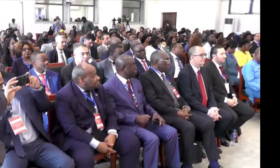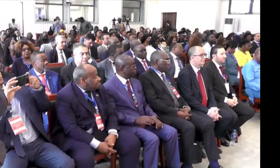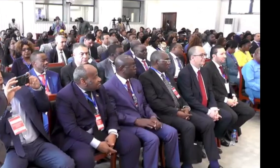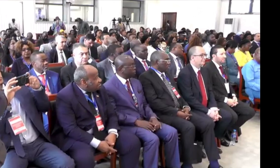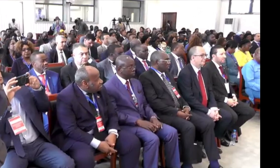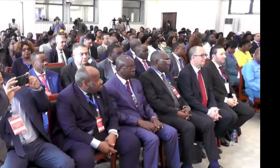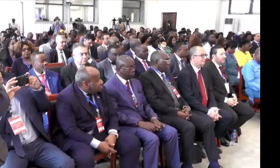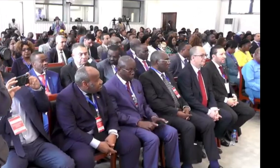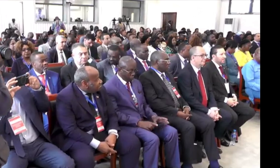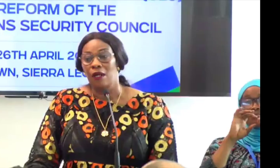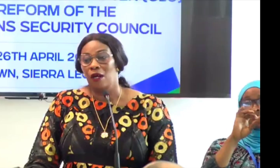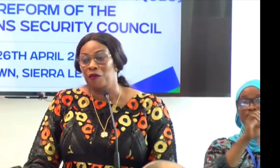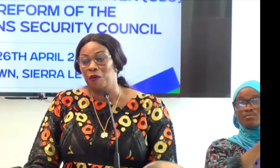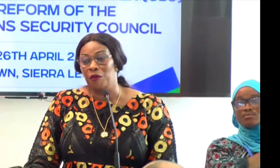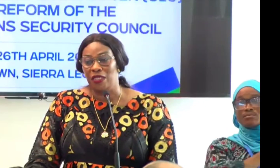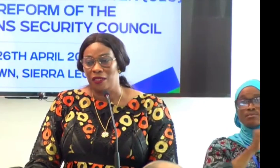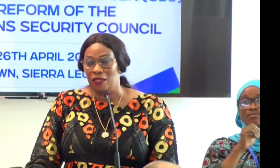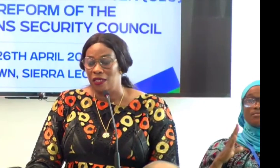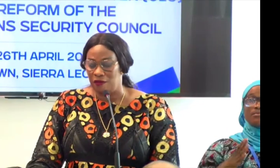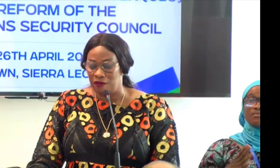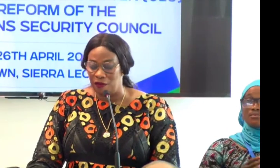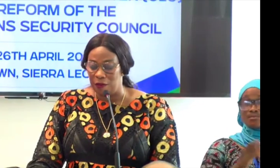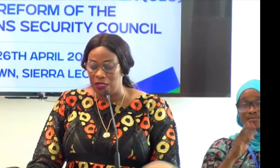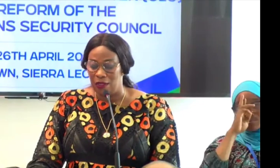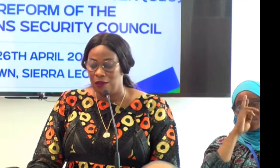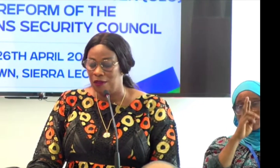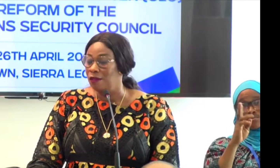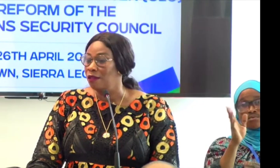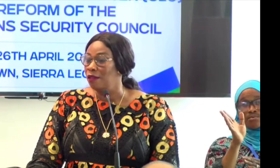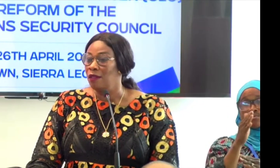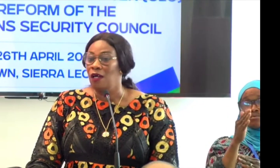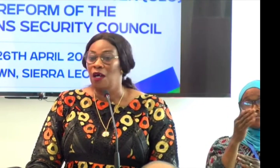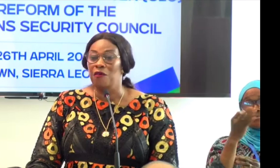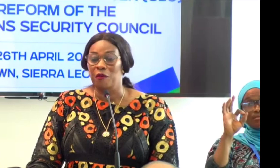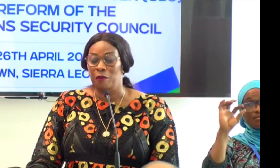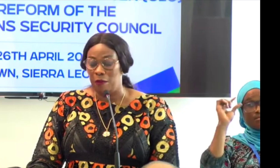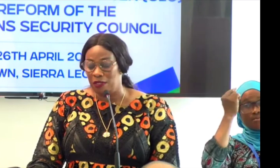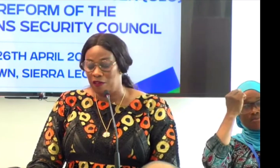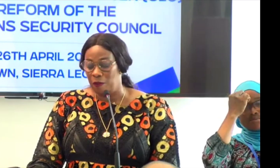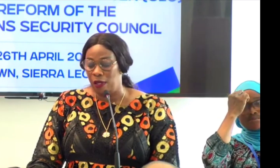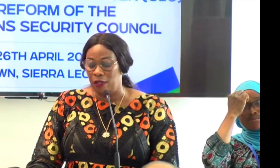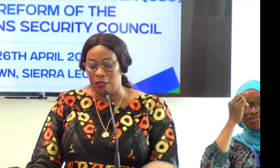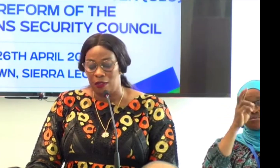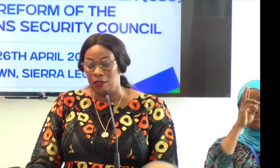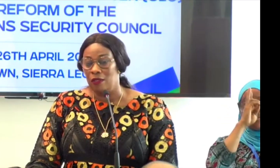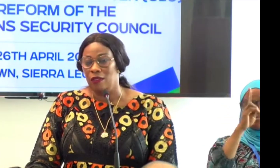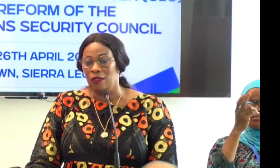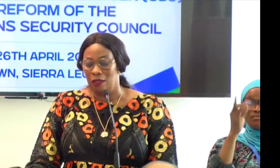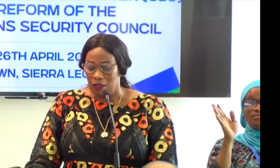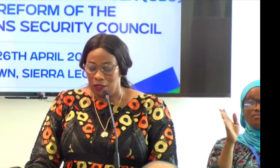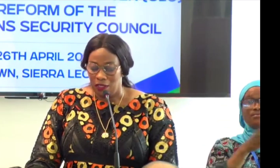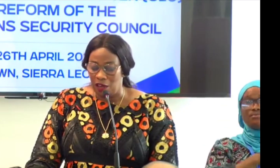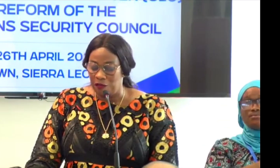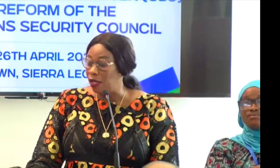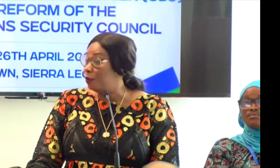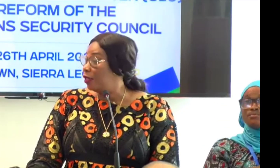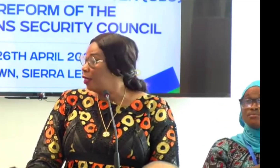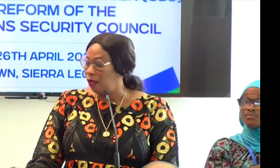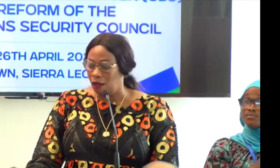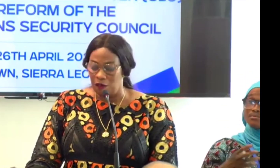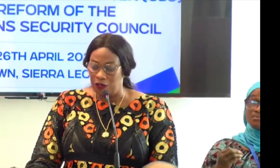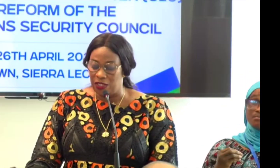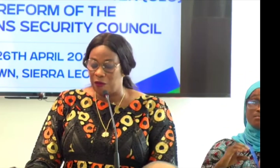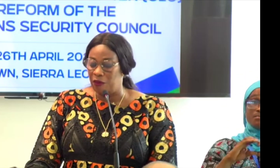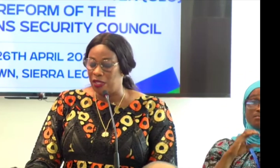Commission, Honorable Ministers of Government, Honorable Members of Parliament, Chef de